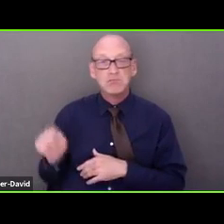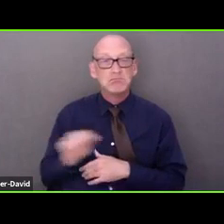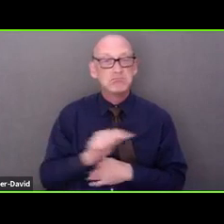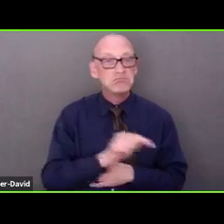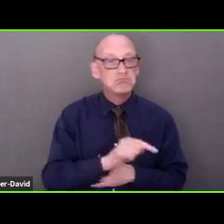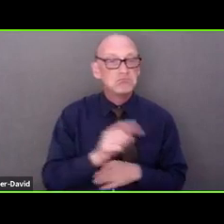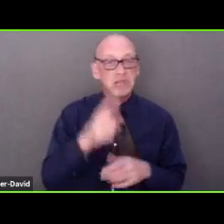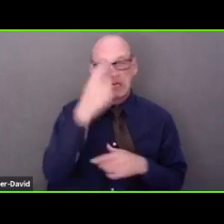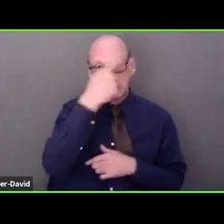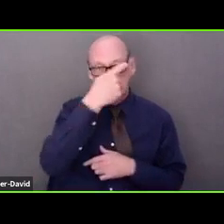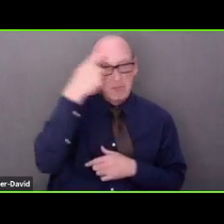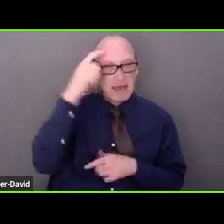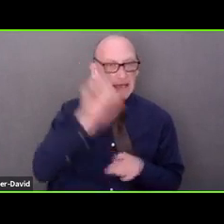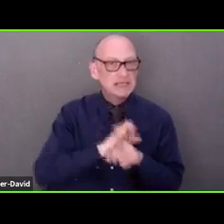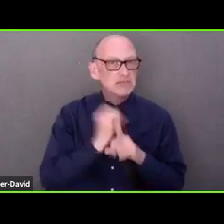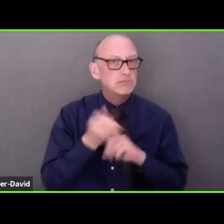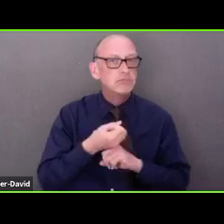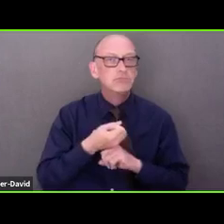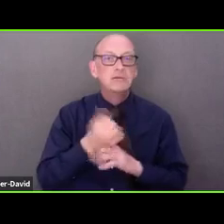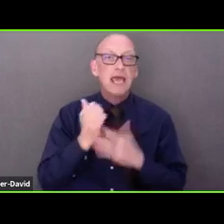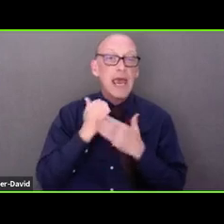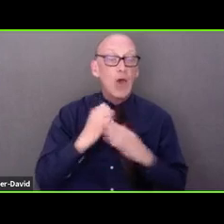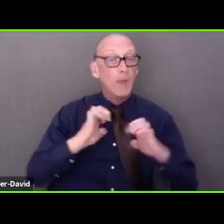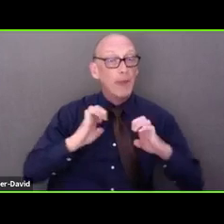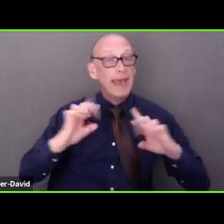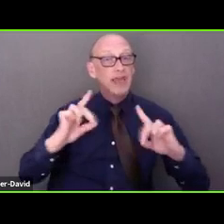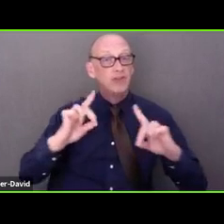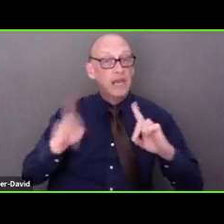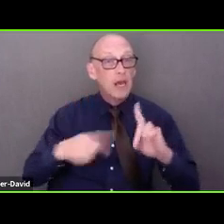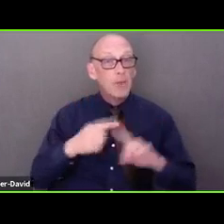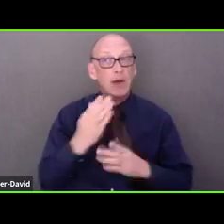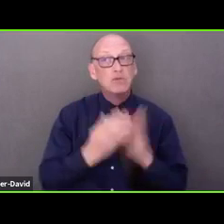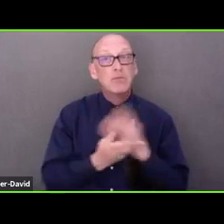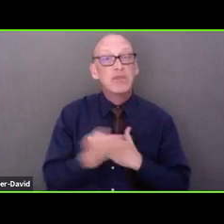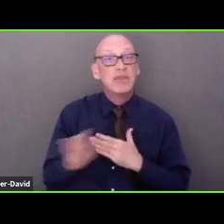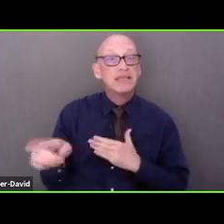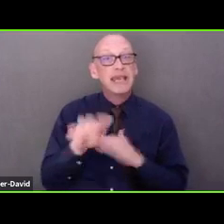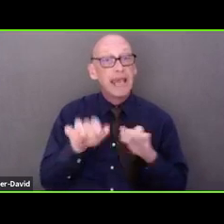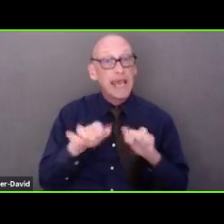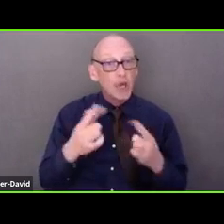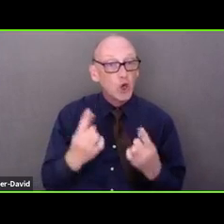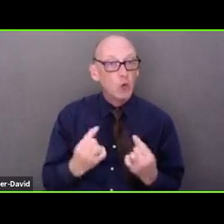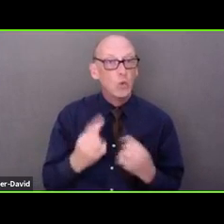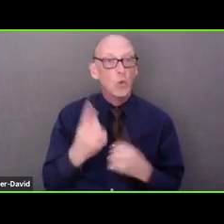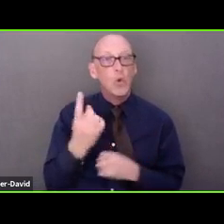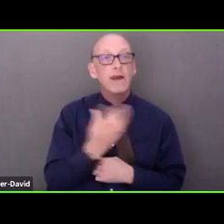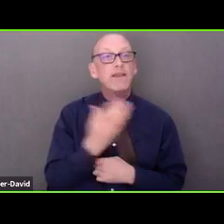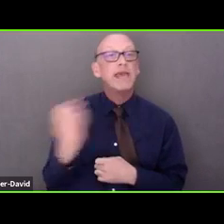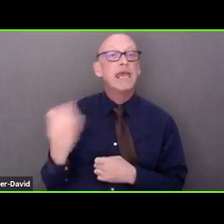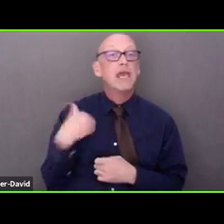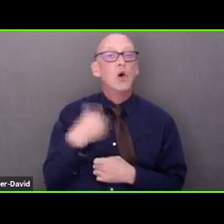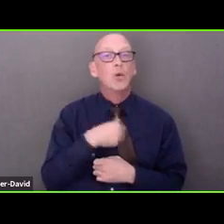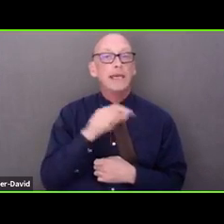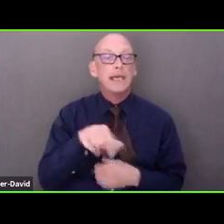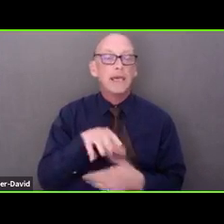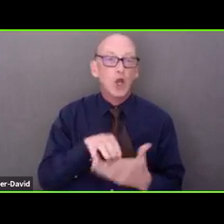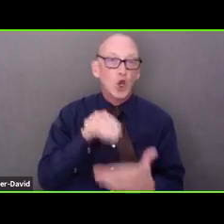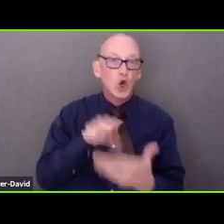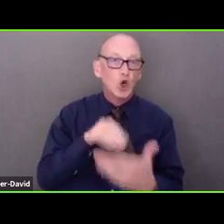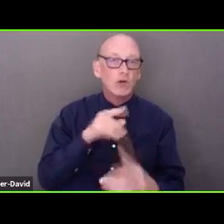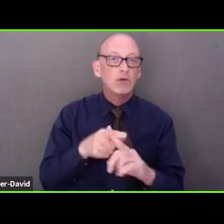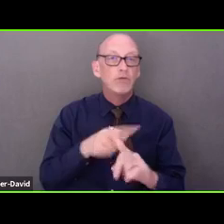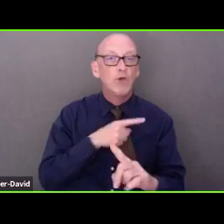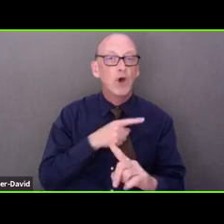situations is to help educate them about some things that they need to do. Now, one of the things that we need to learn from